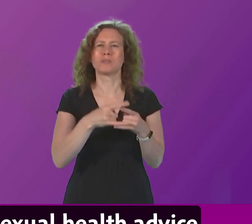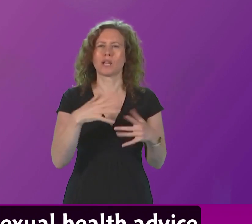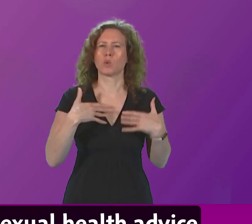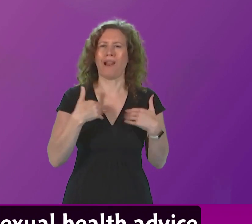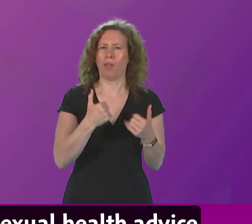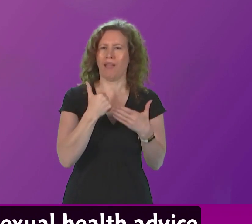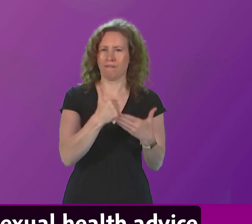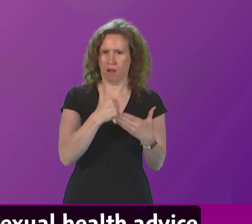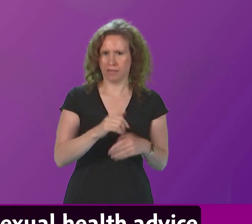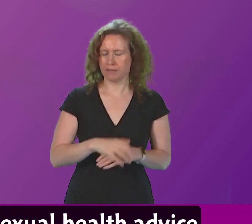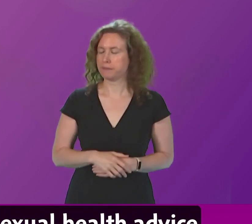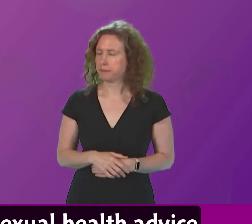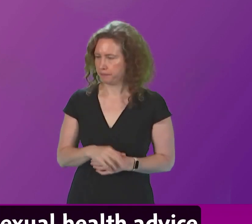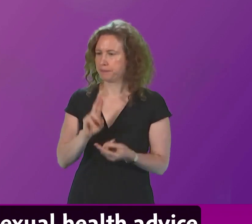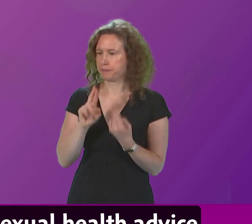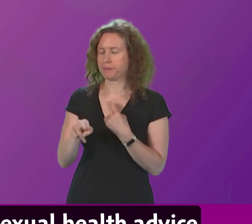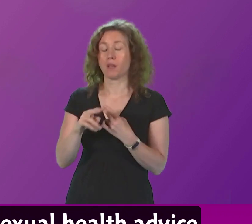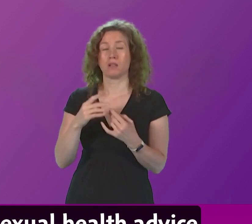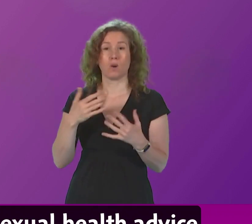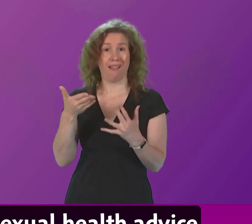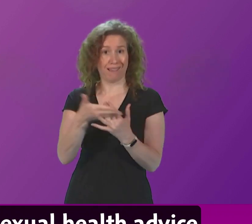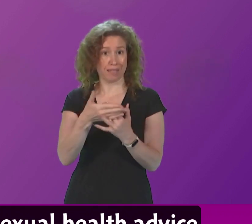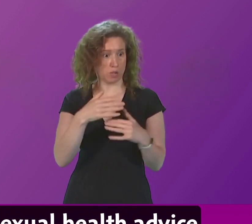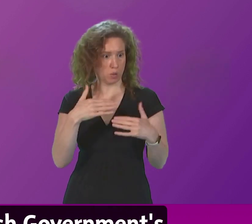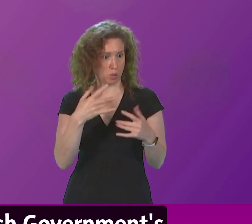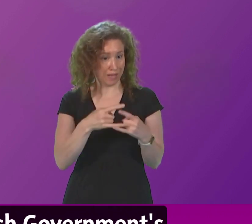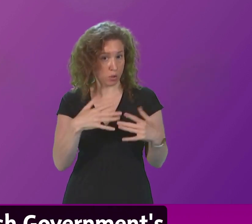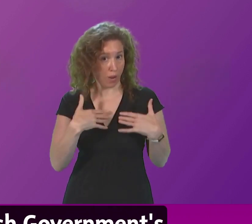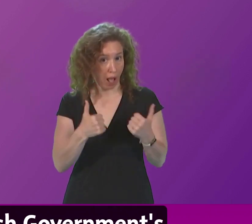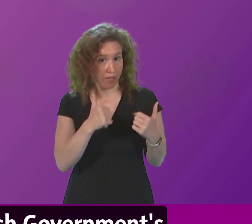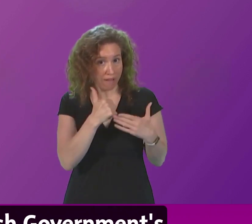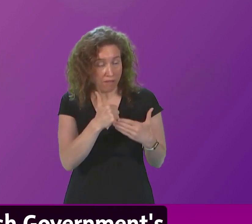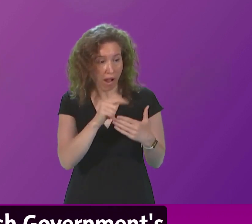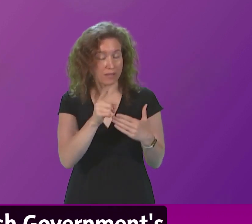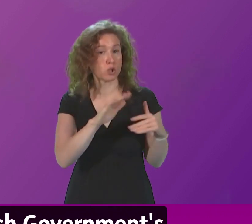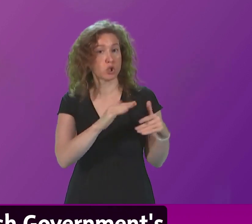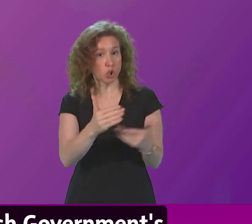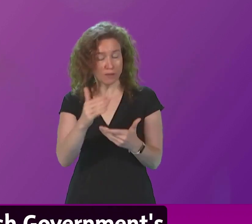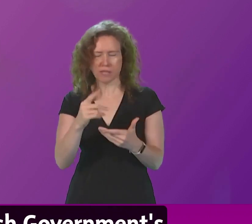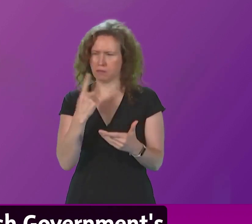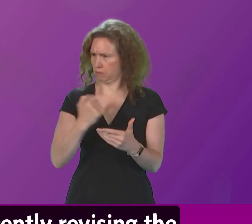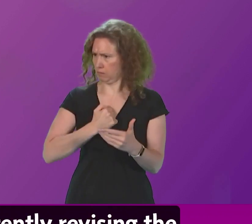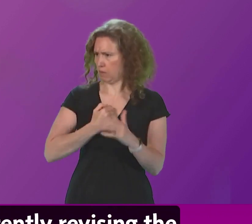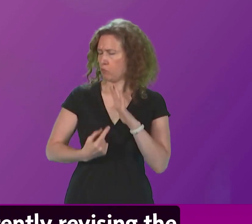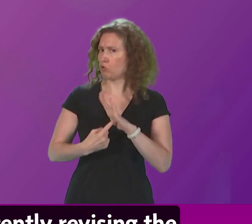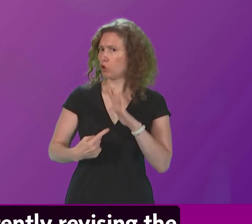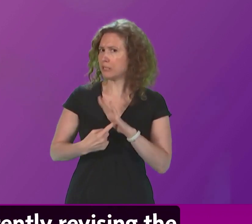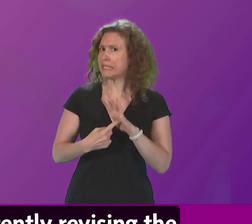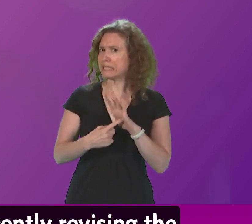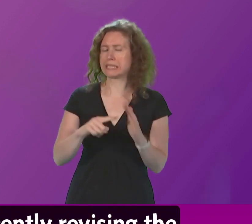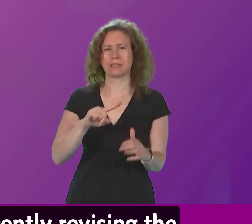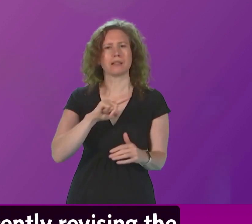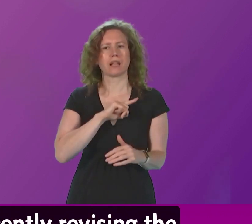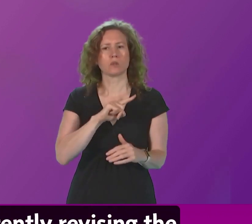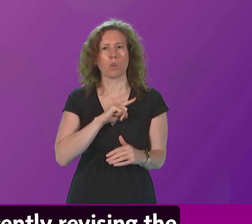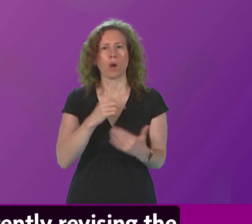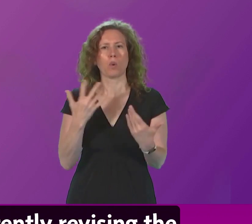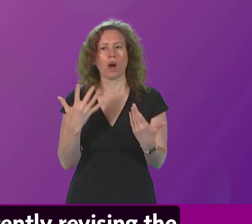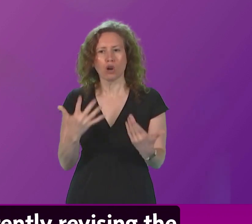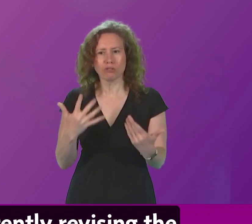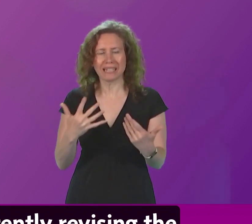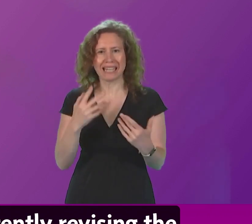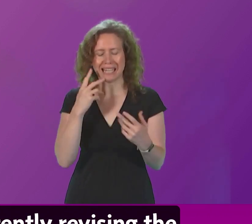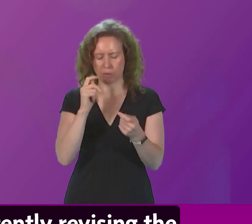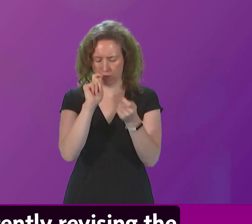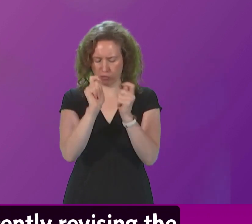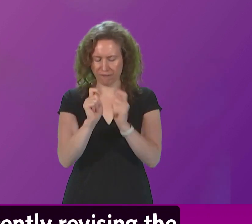Minister. Access to sexual health advice and services continues to be one of the Scottish Government's priorities, which is why we're currently revising